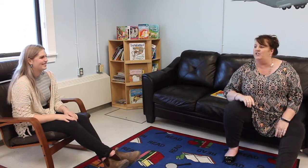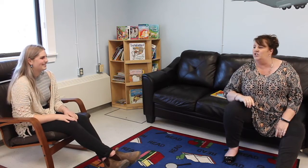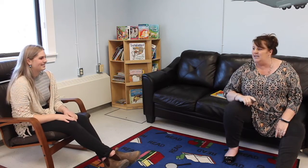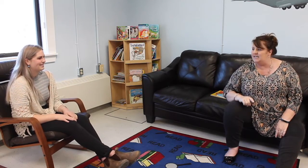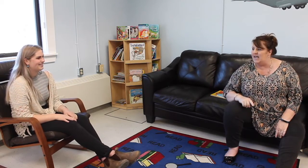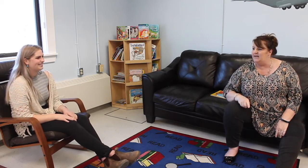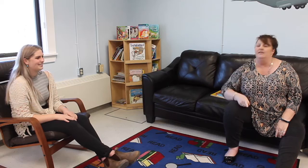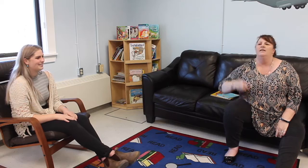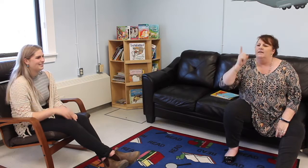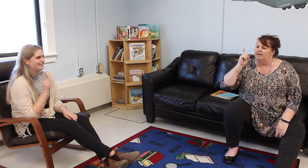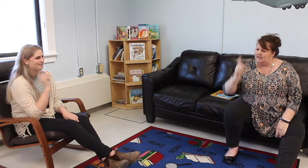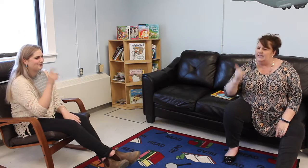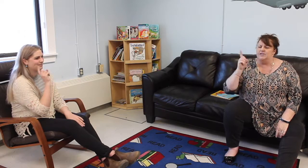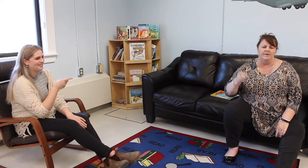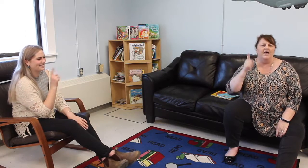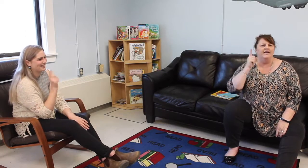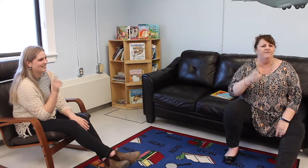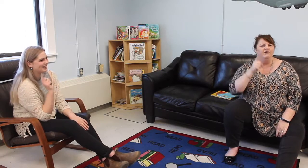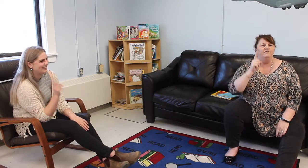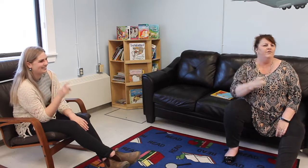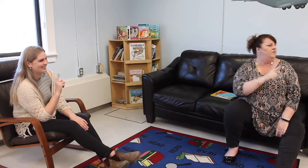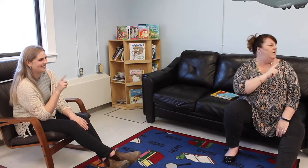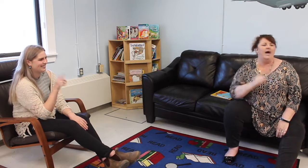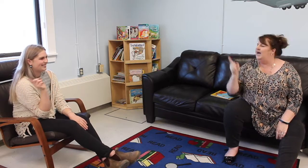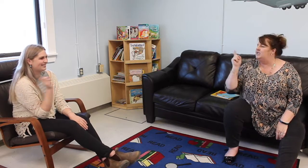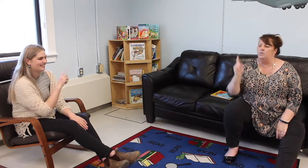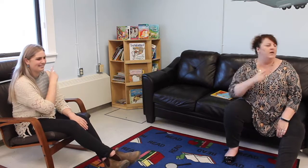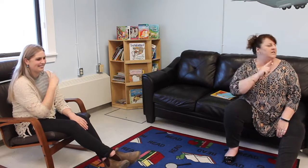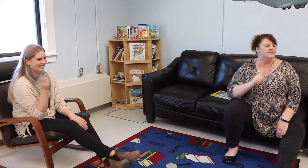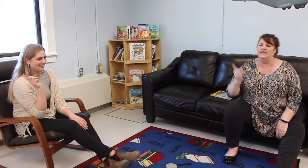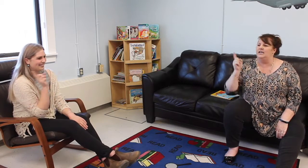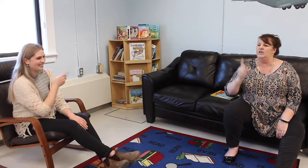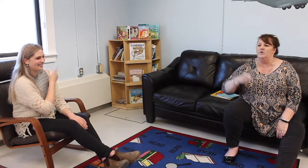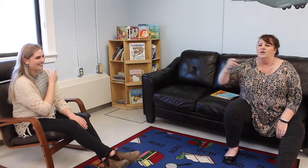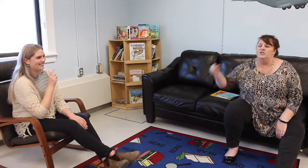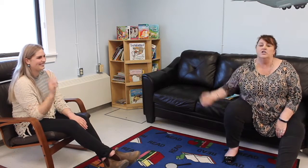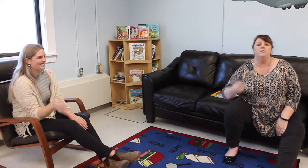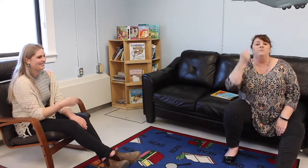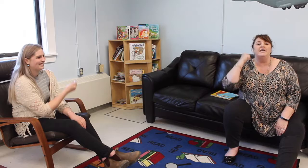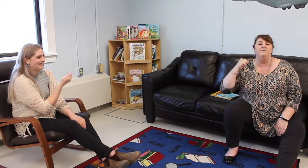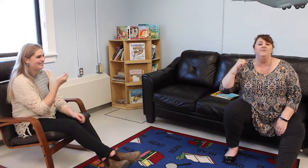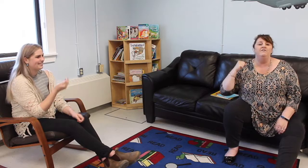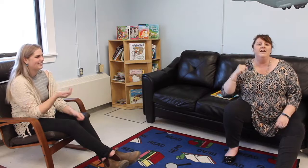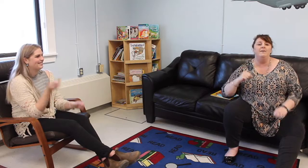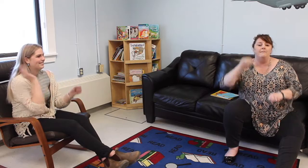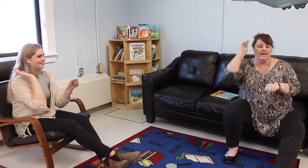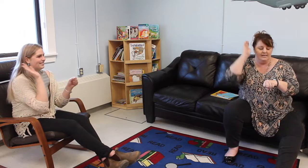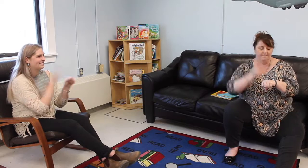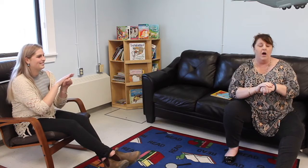she said, little bunny foo foo, I don't want to see you scooping up the field mice and bonking